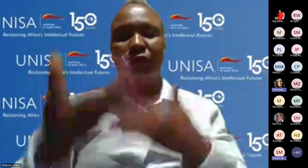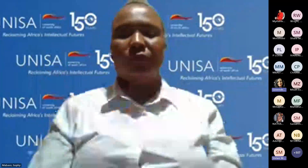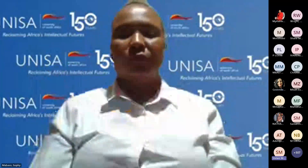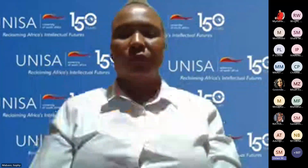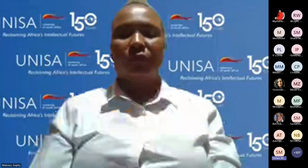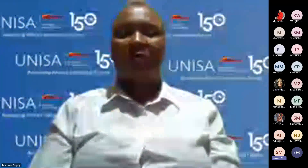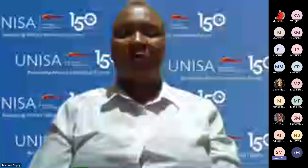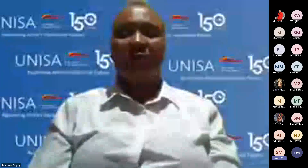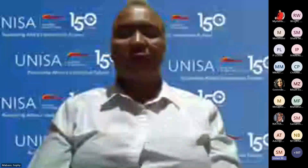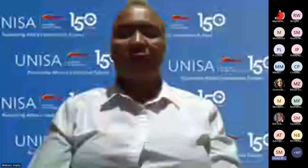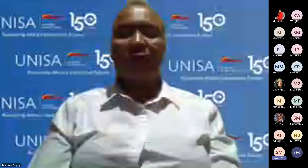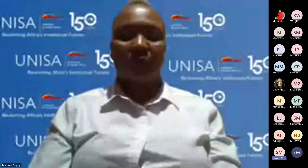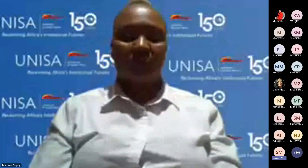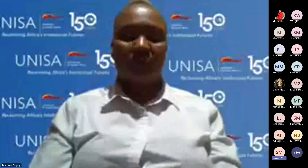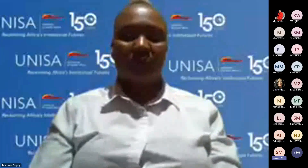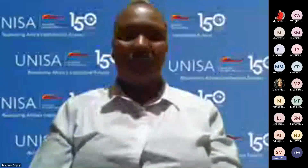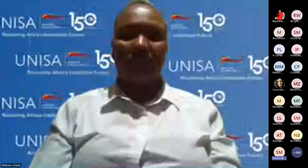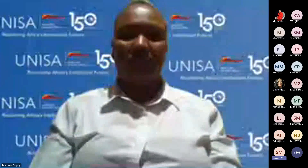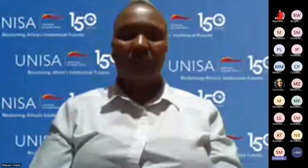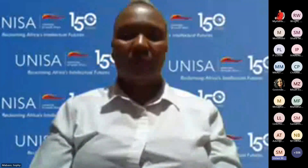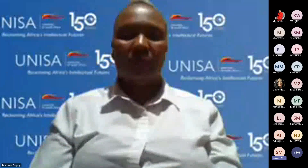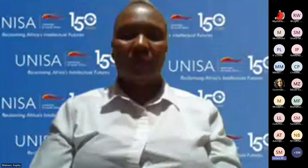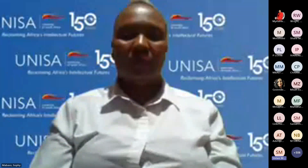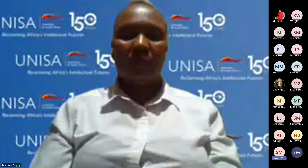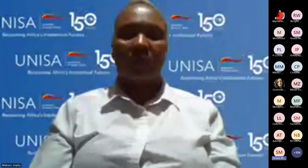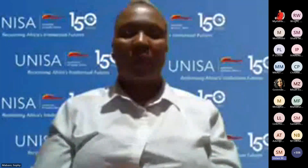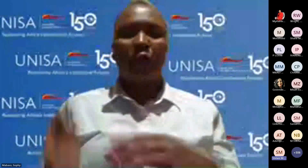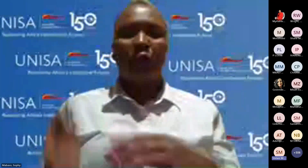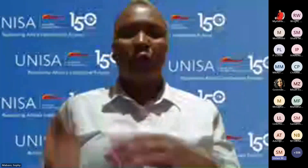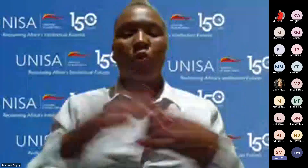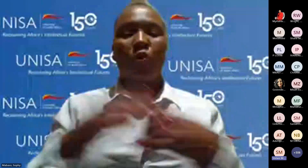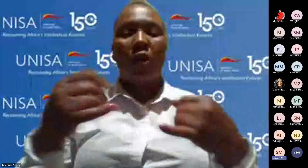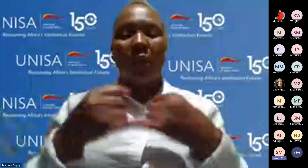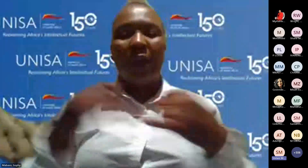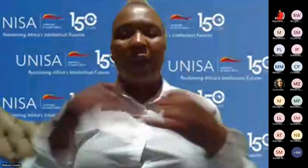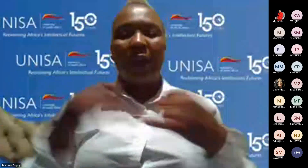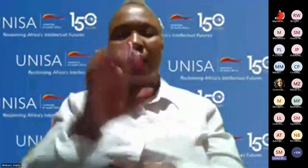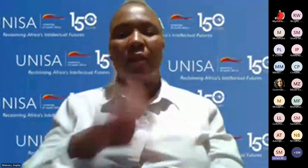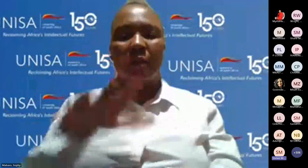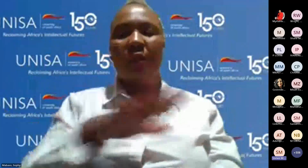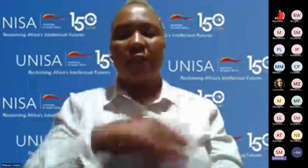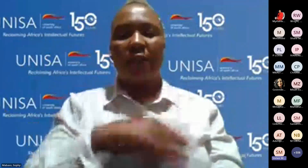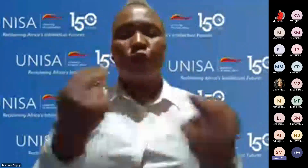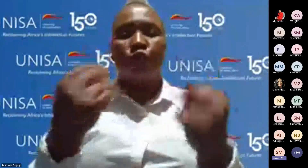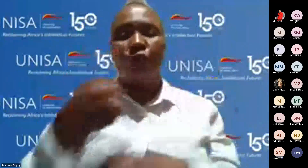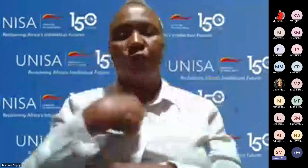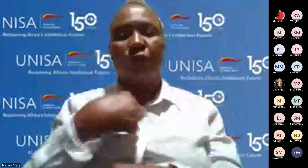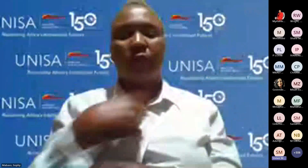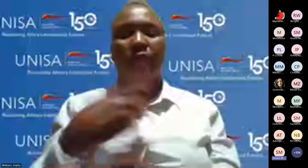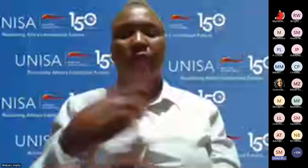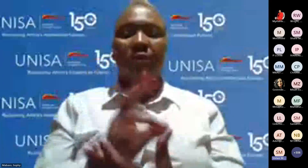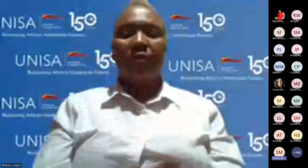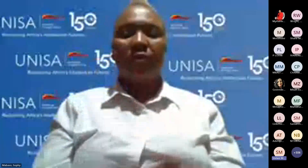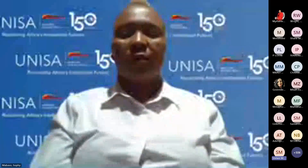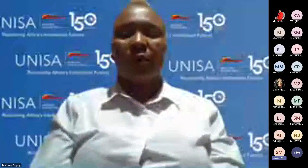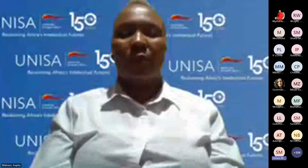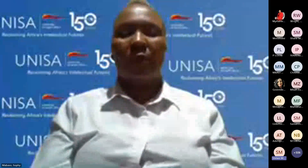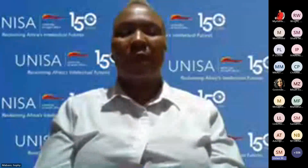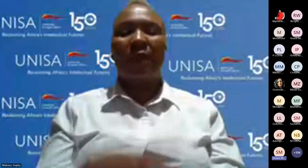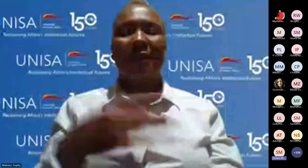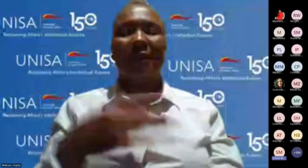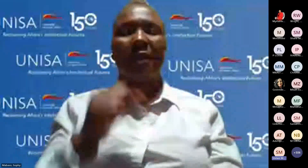in everything, because this online environment is new to me, and I'm